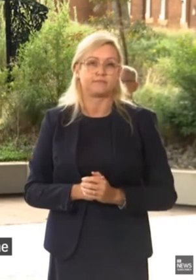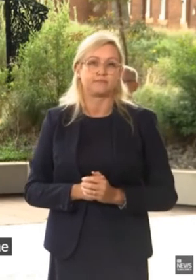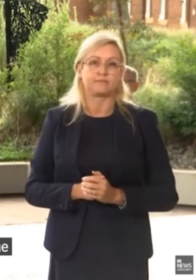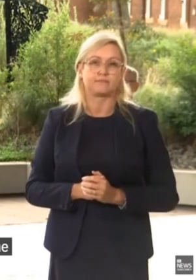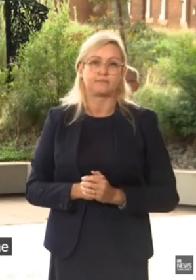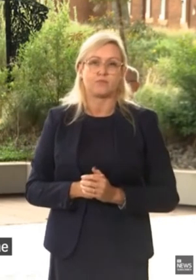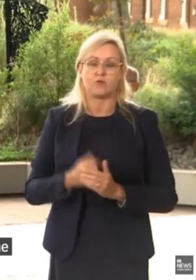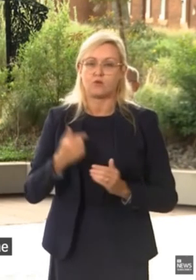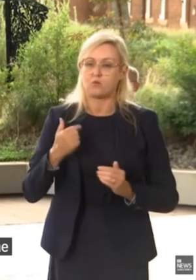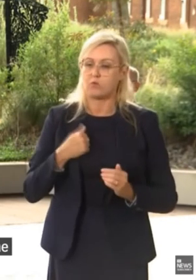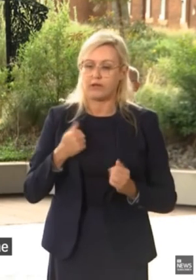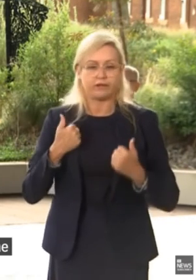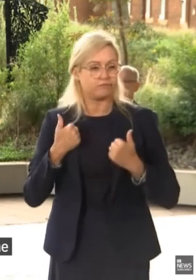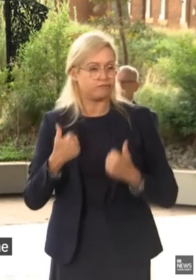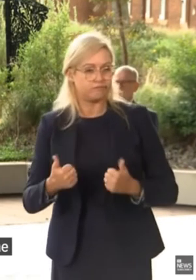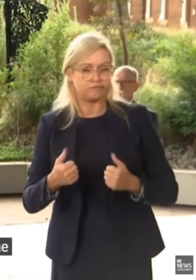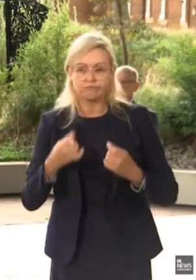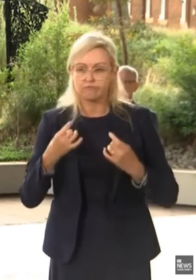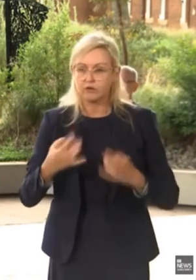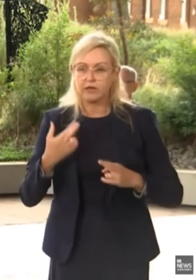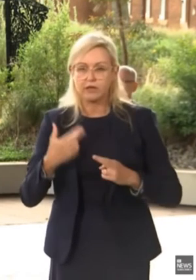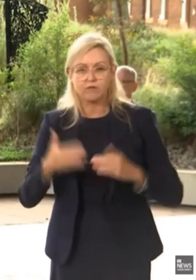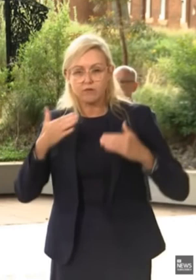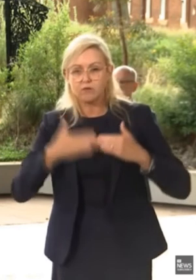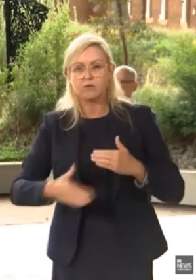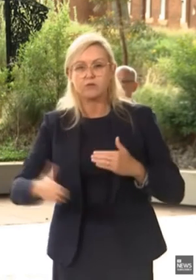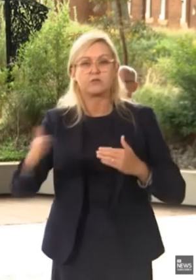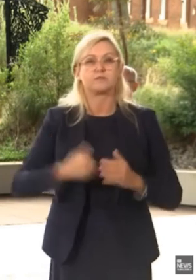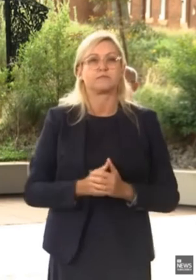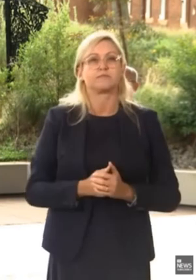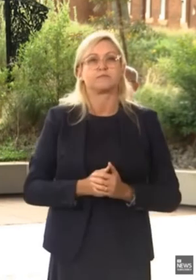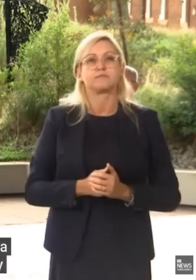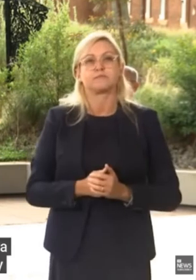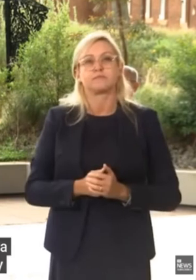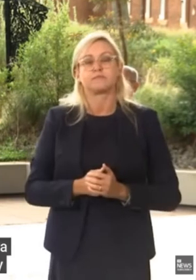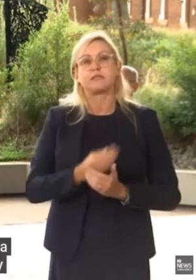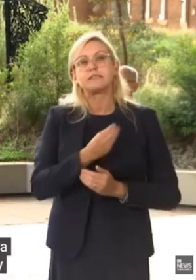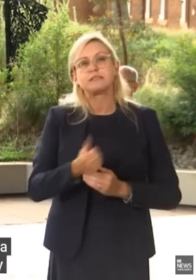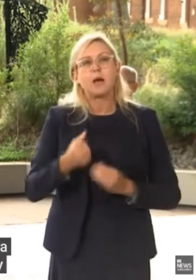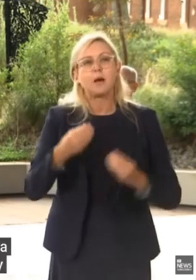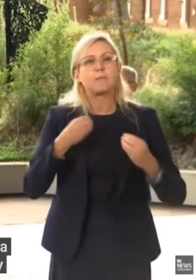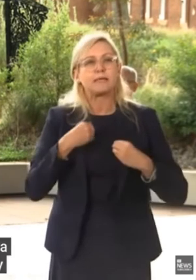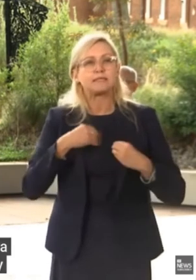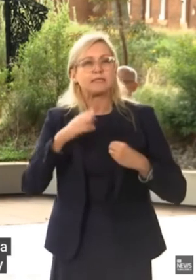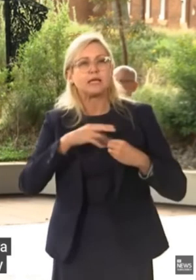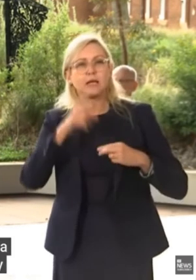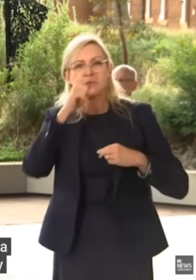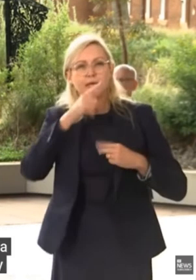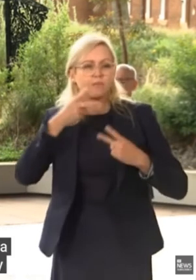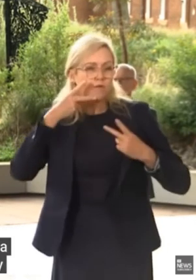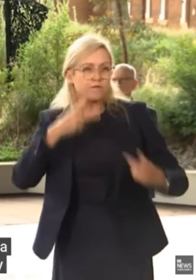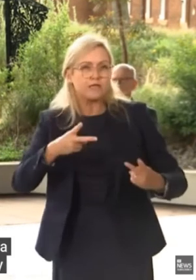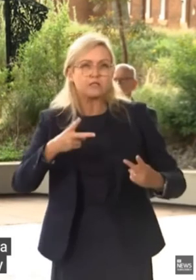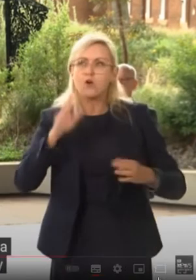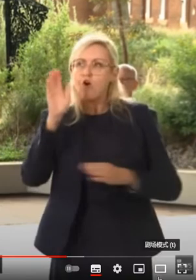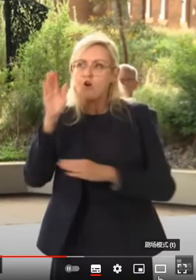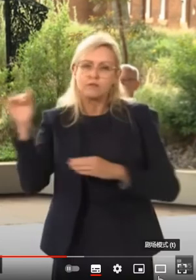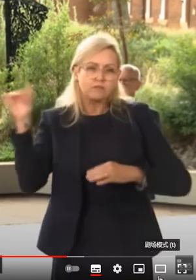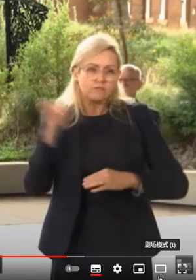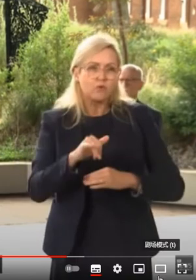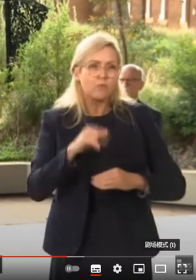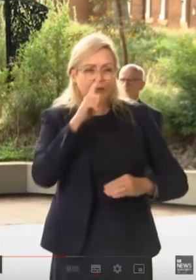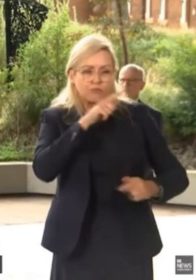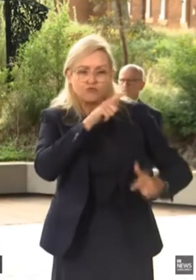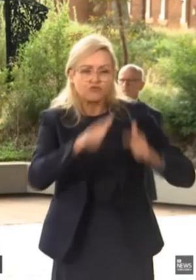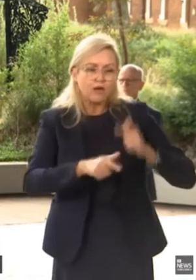much better position today. There's no doubt, whether it's tourism businesses, other businesses that have struggled over this period of time, we're